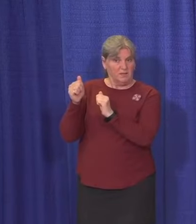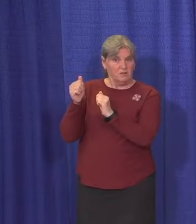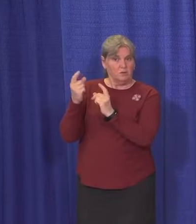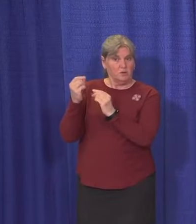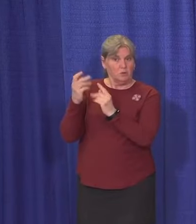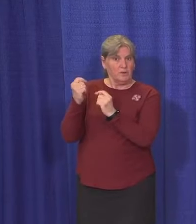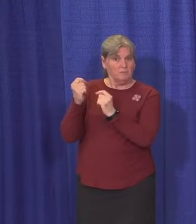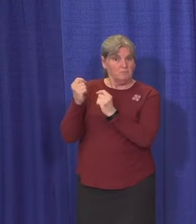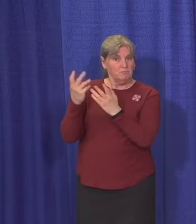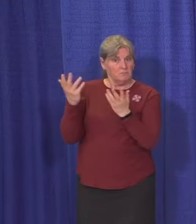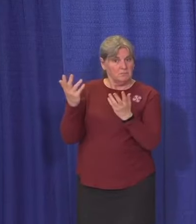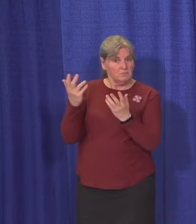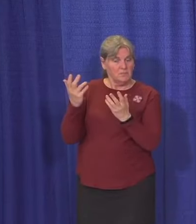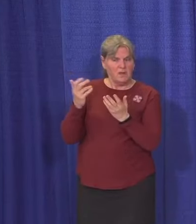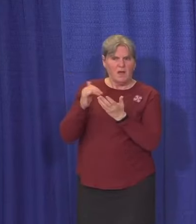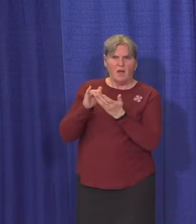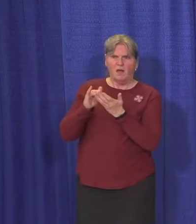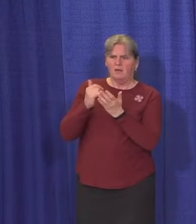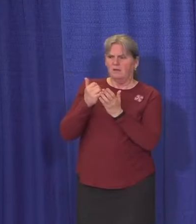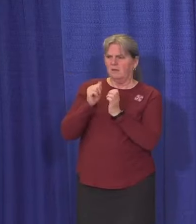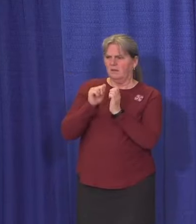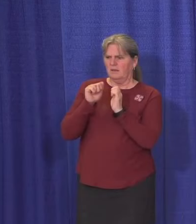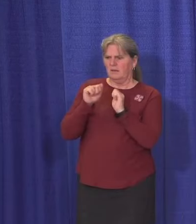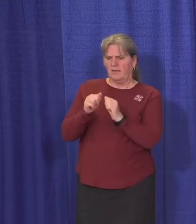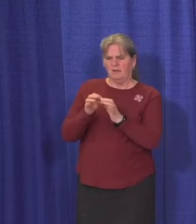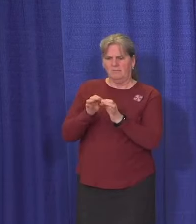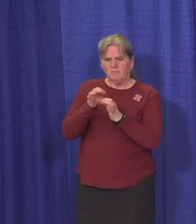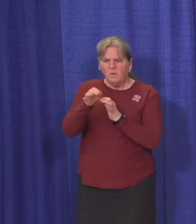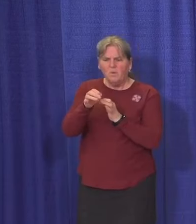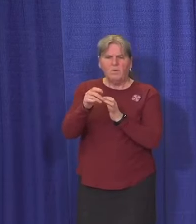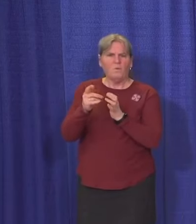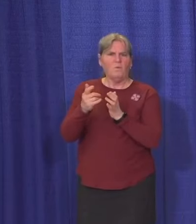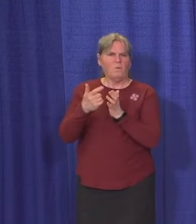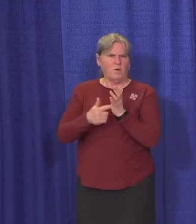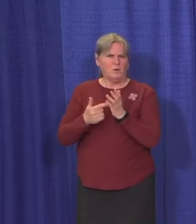take? What needs to be deferred? What needs to be delayed?